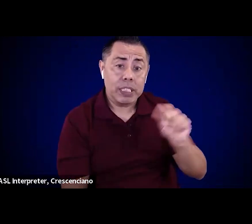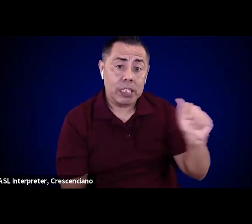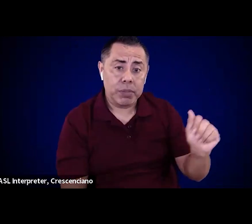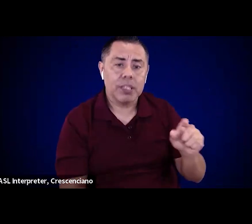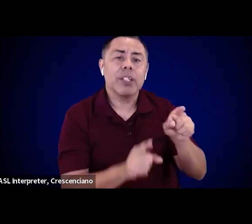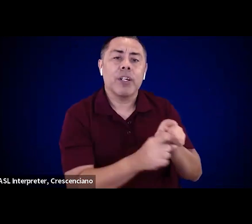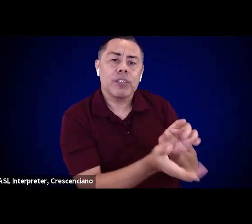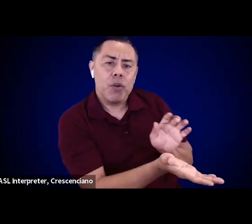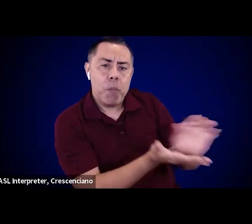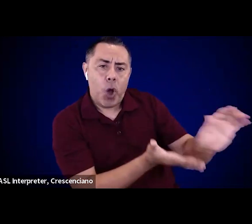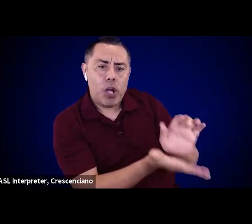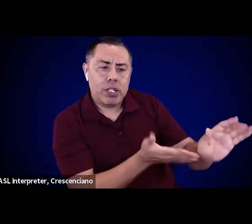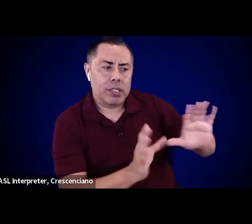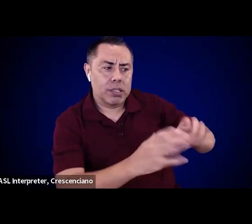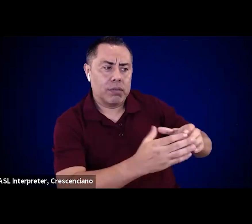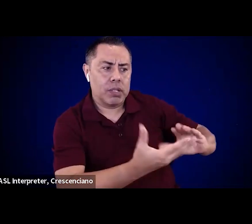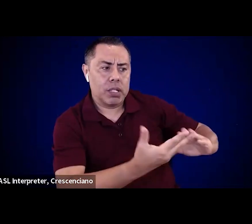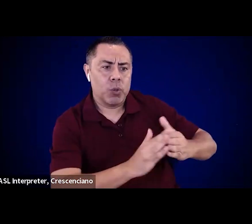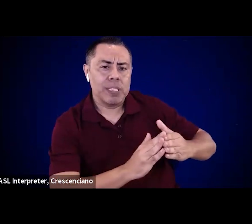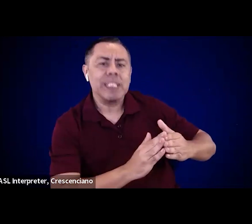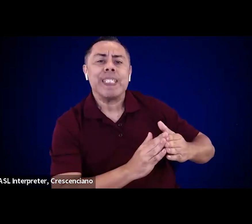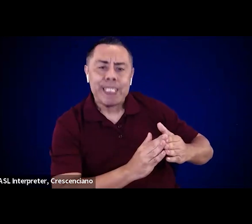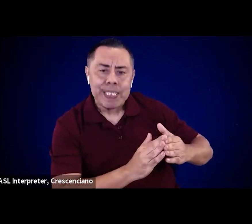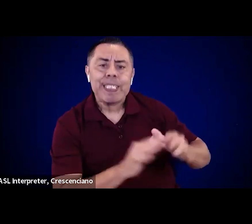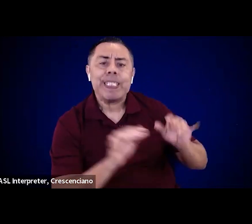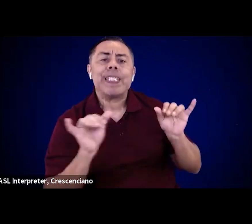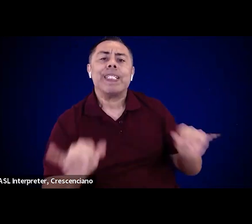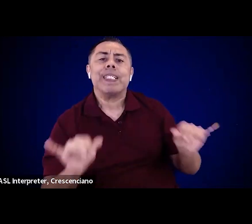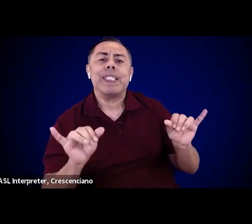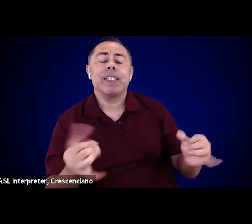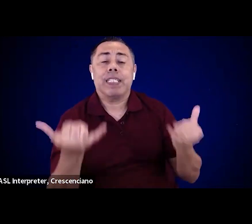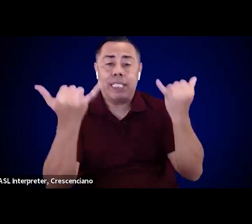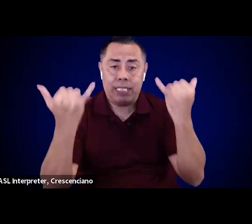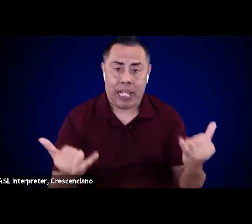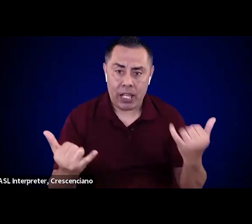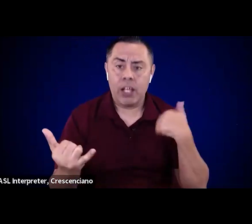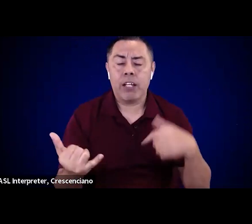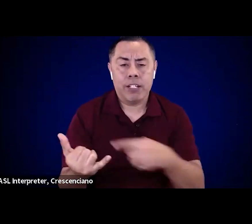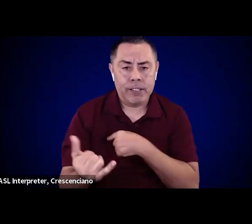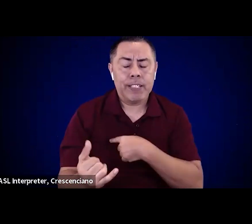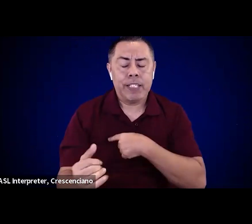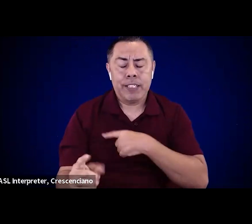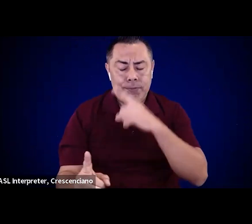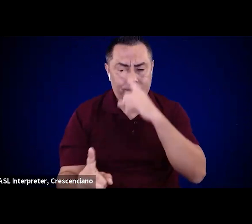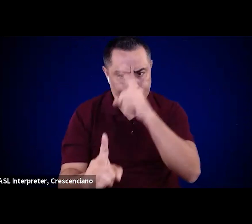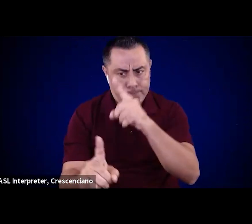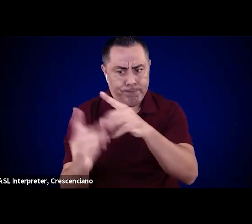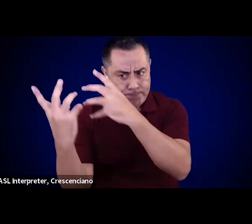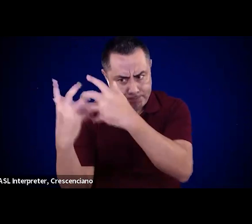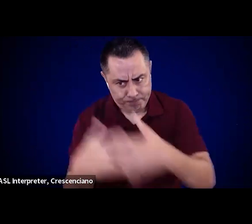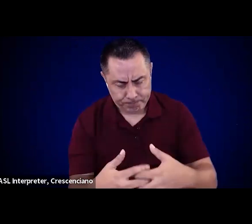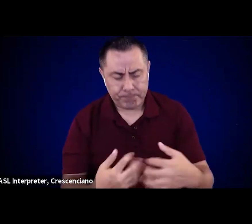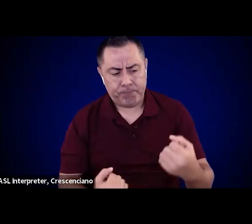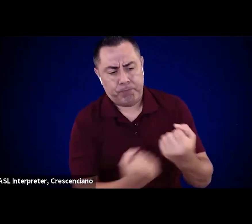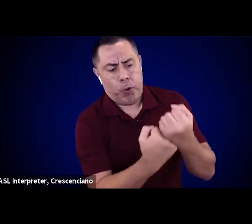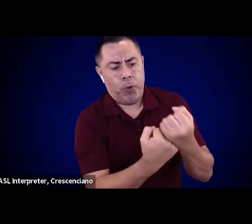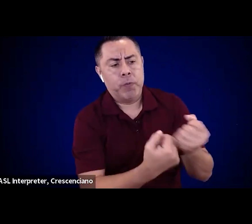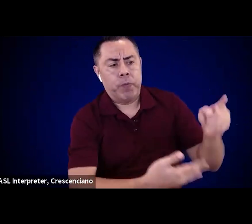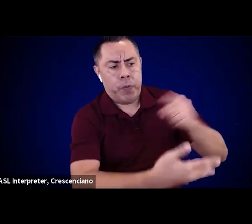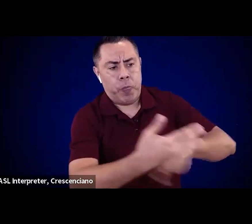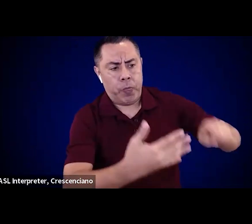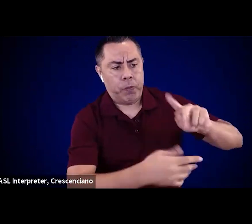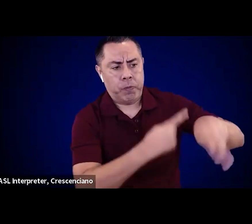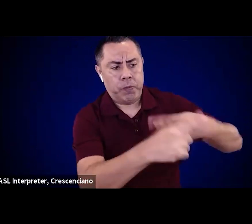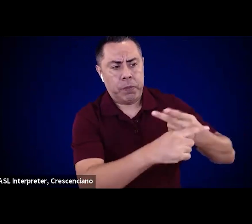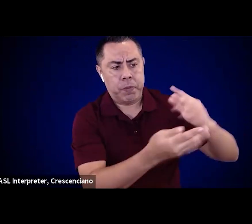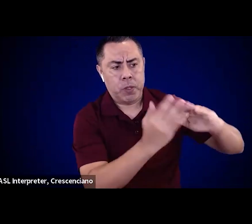than ever, we really seek to align our efforts to support these communities. And let's take a look at some of the things that we've